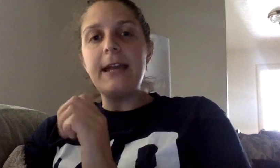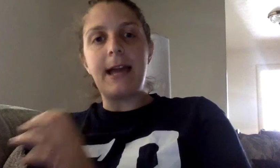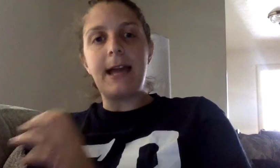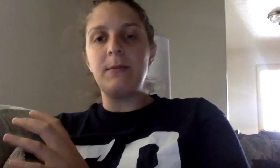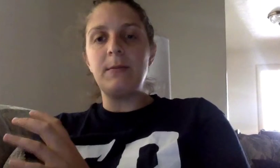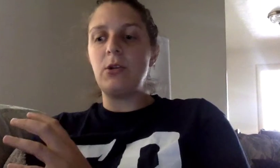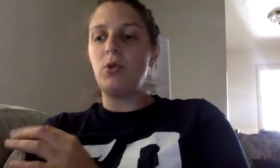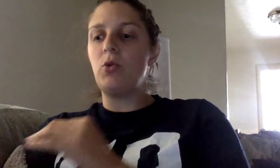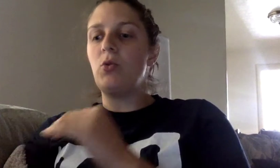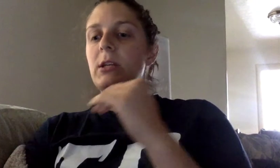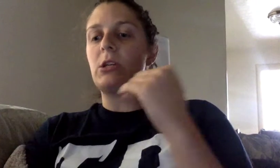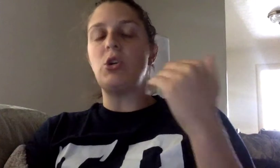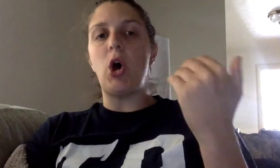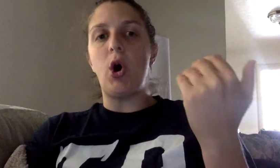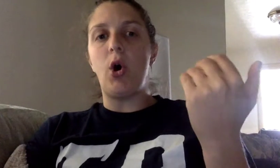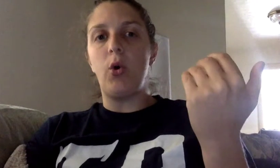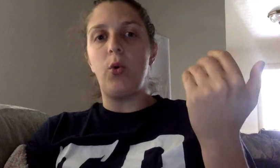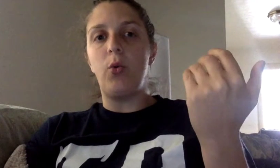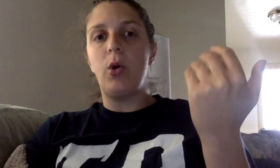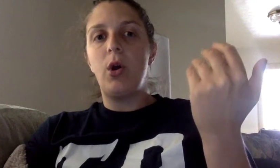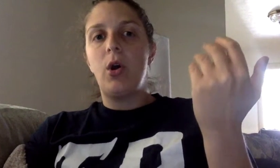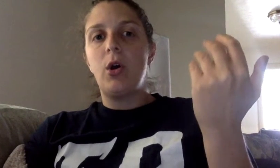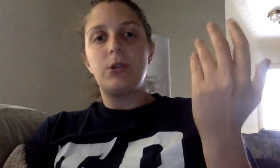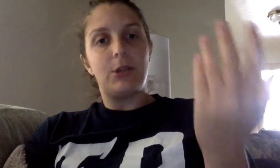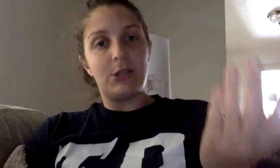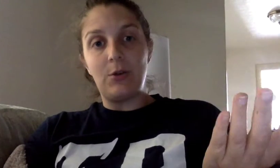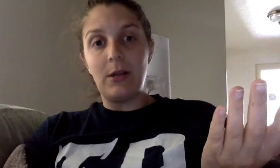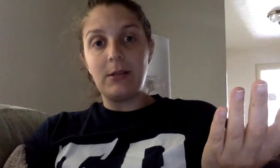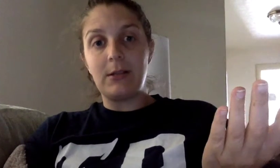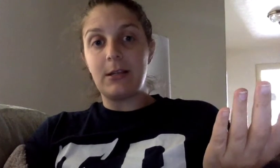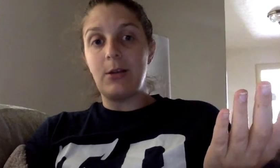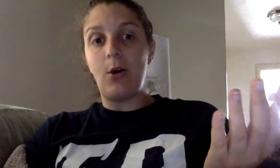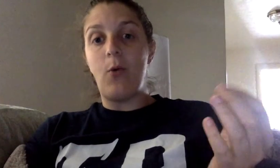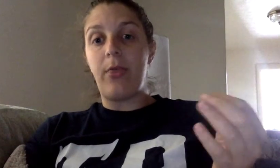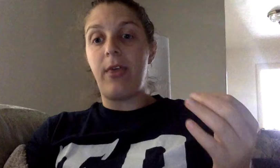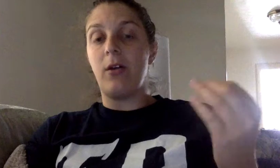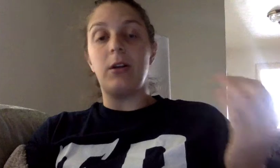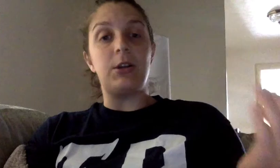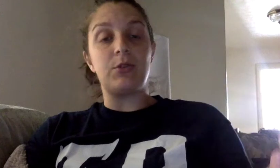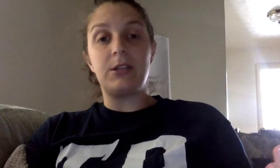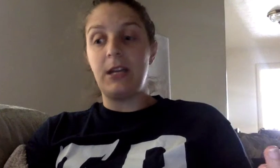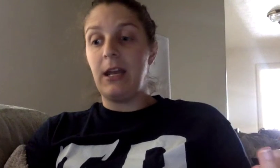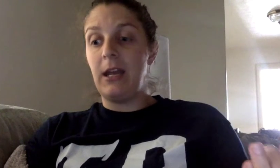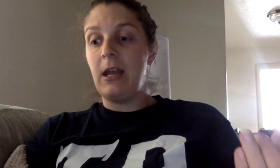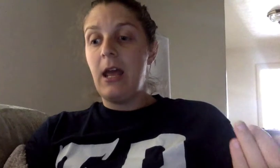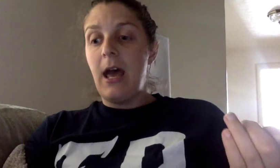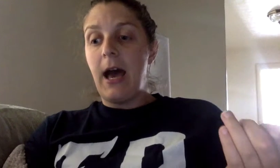Take time to get to know the students, get to know what they are interested in,